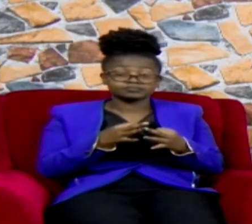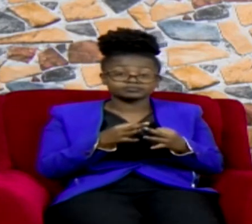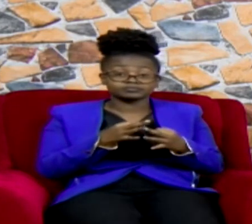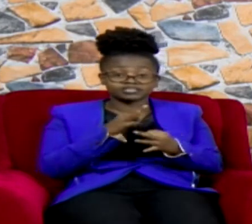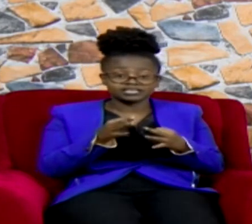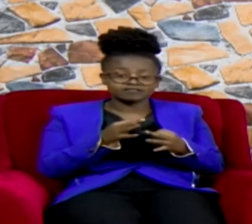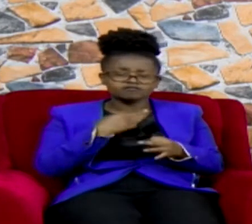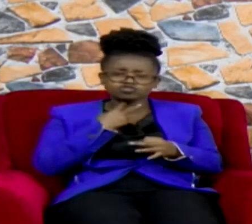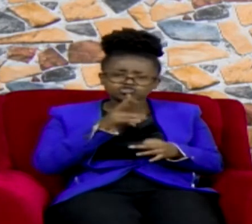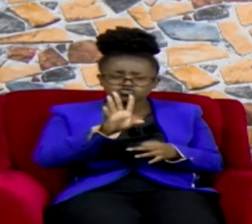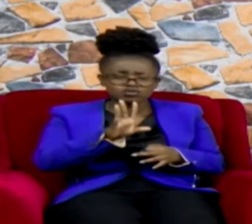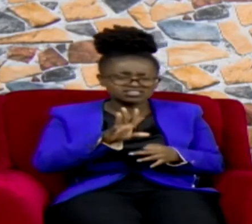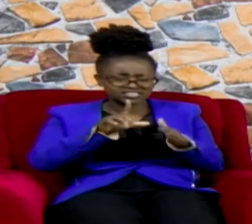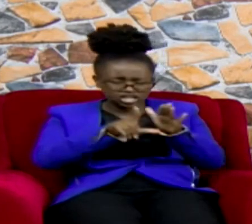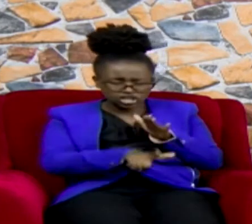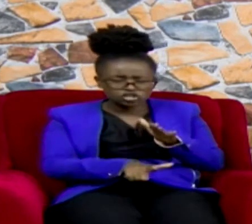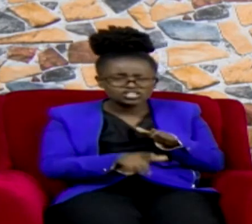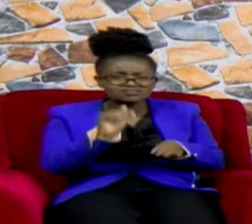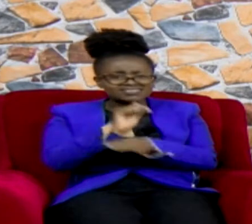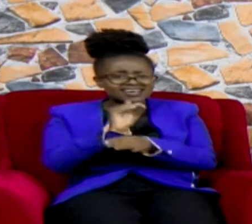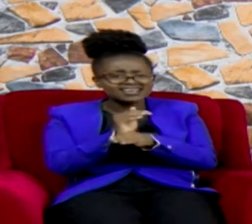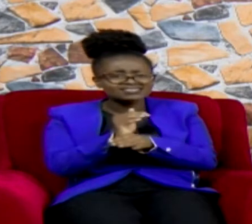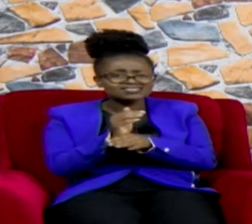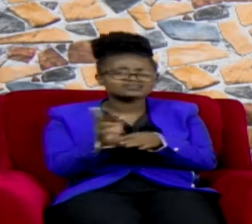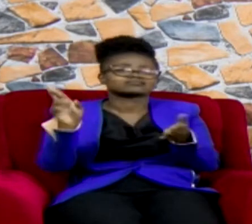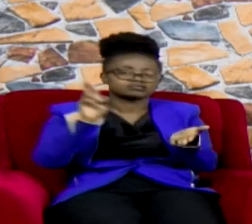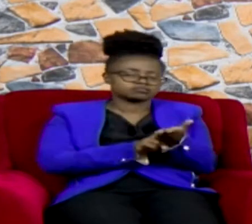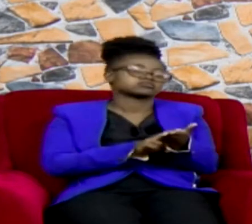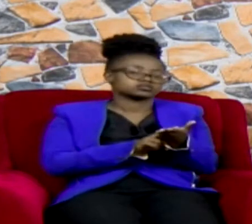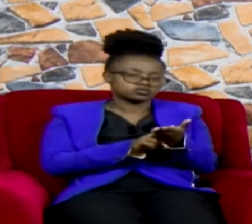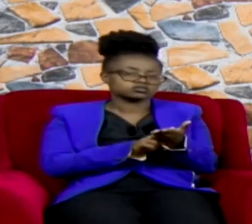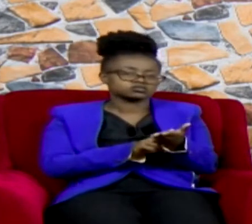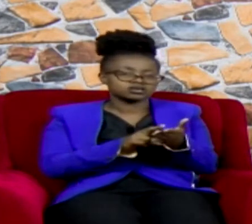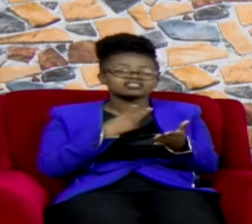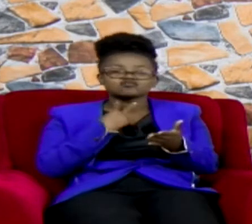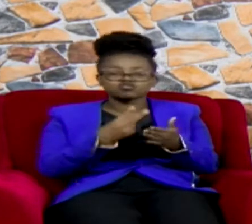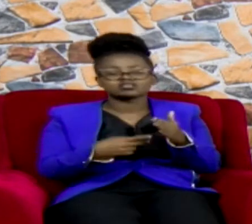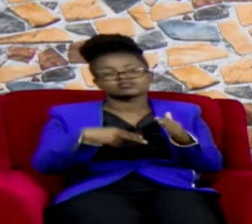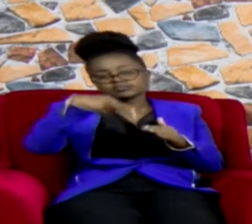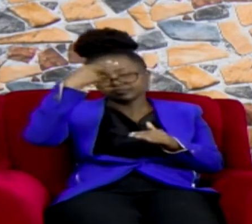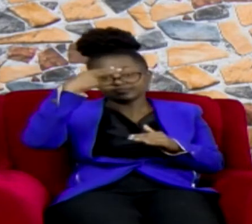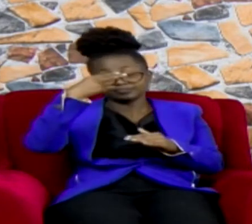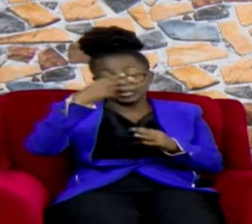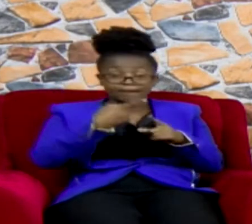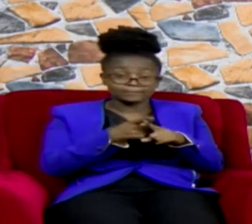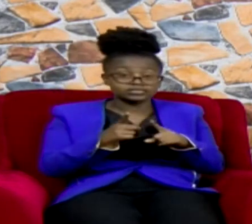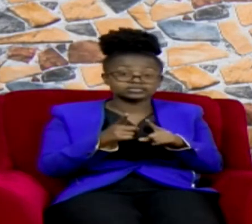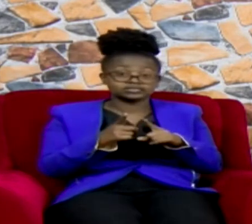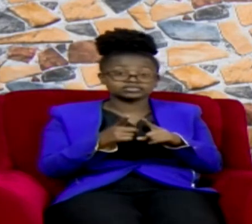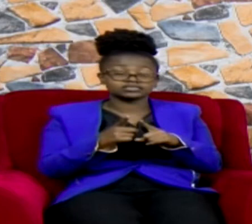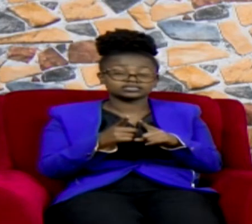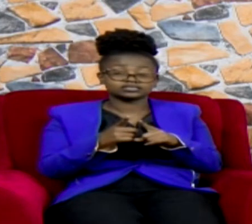tone is low, then they may ask you to increase the voice or increase the tone. But